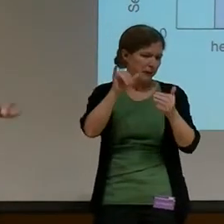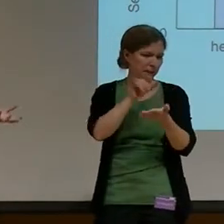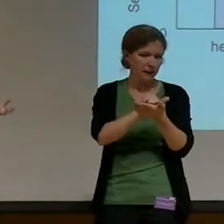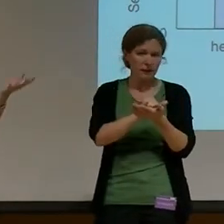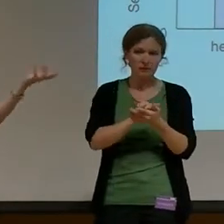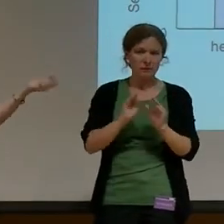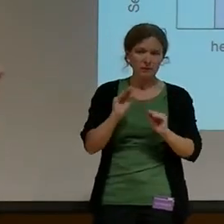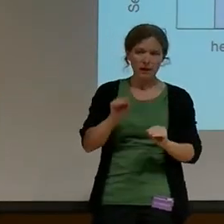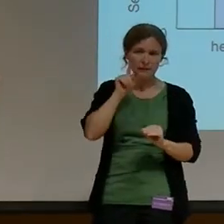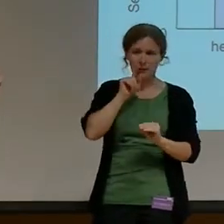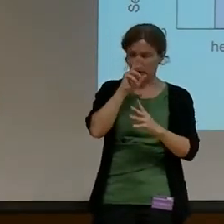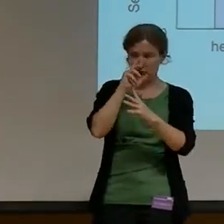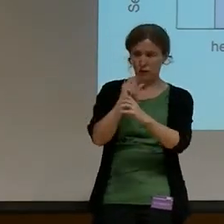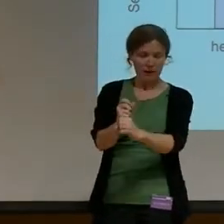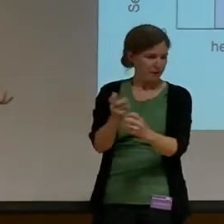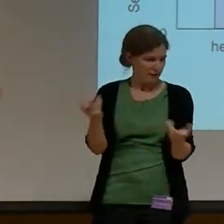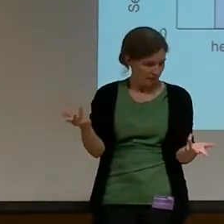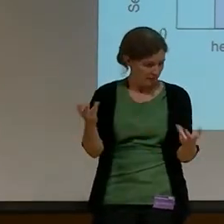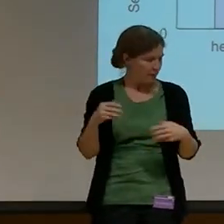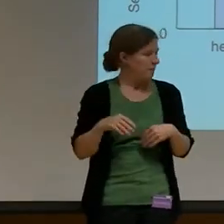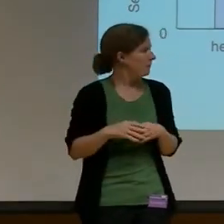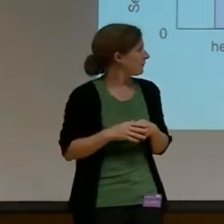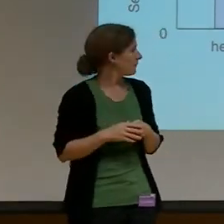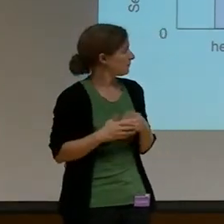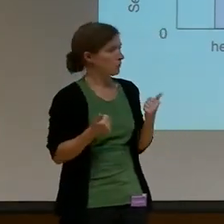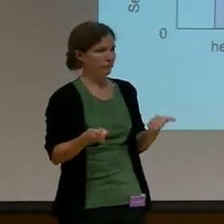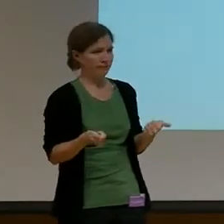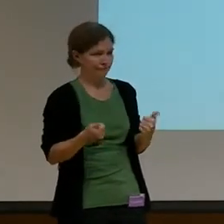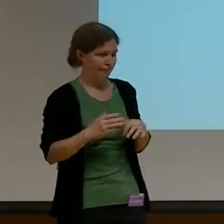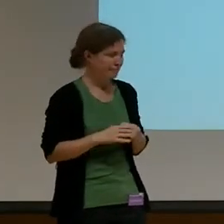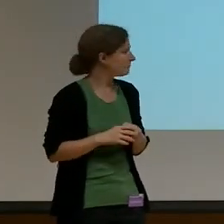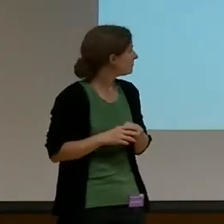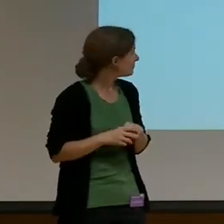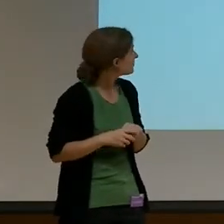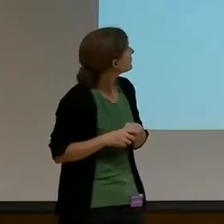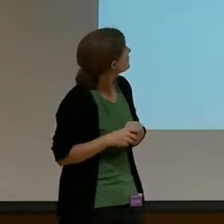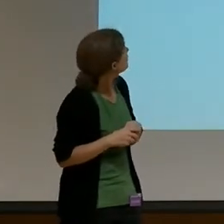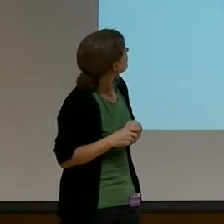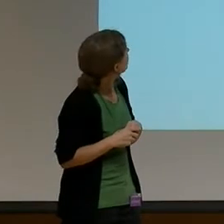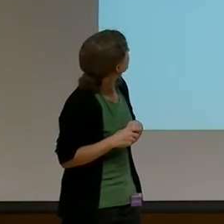sexually attracted to the people on the screen. So this is great.